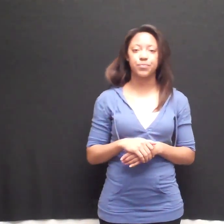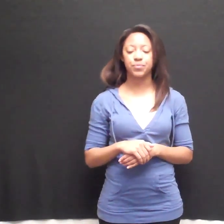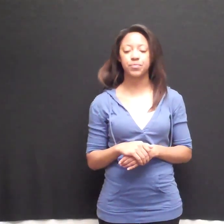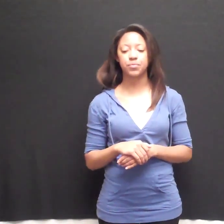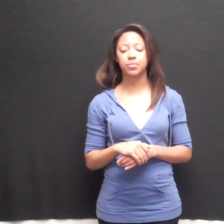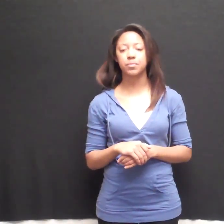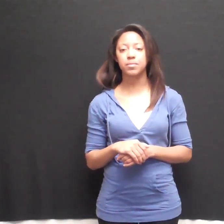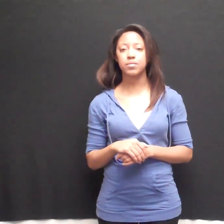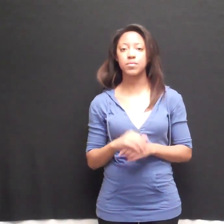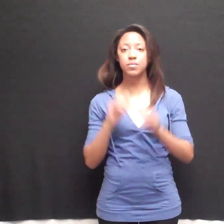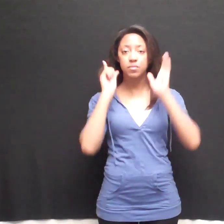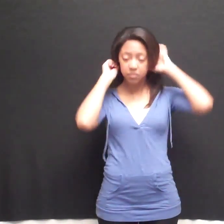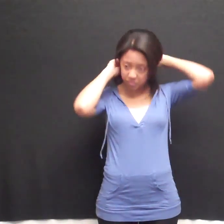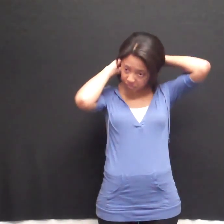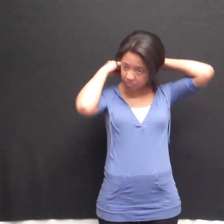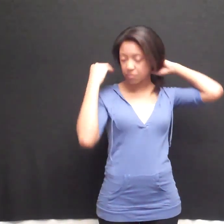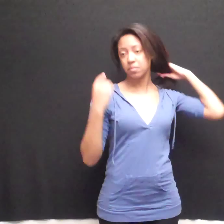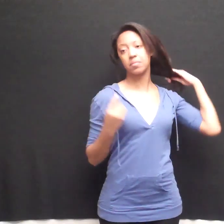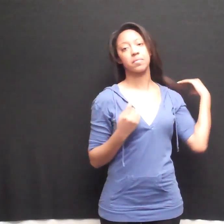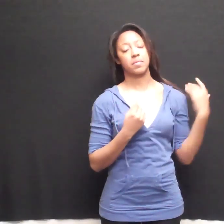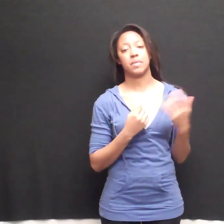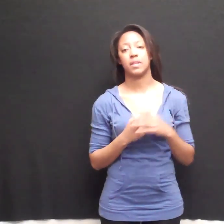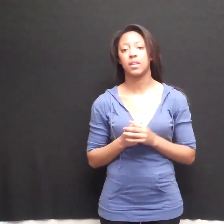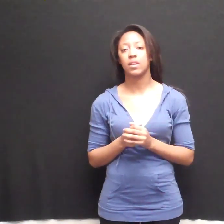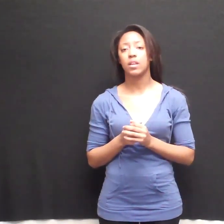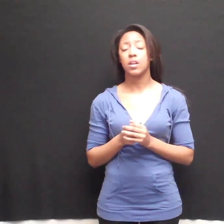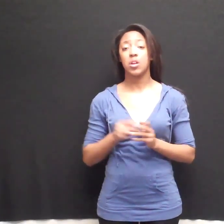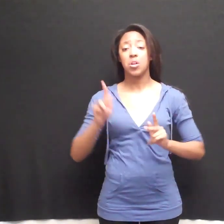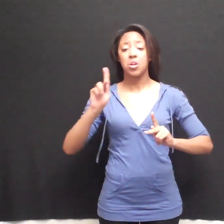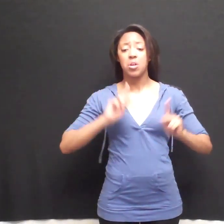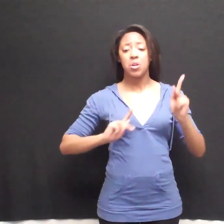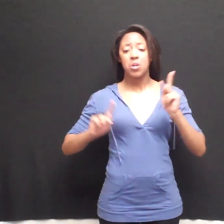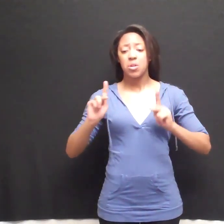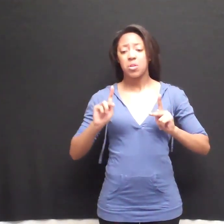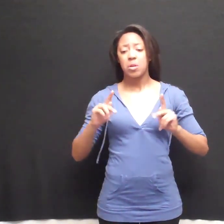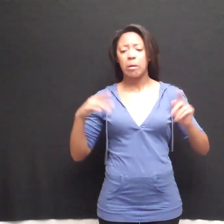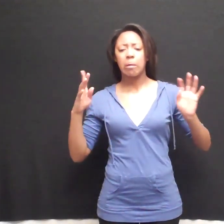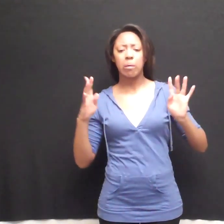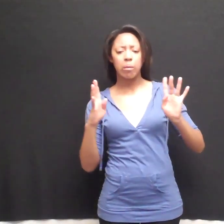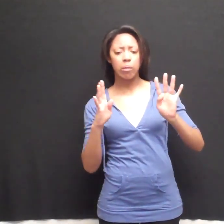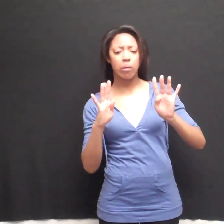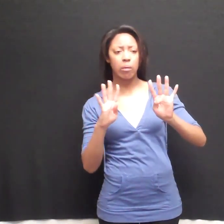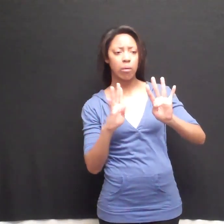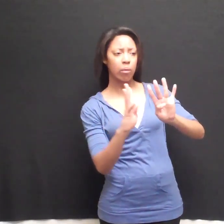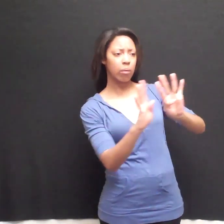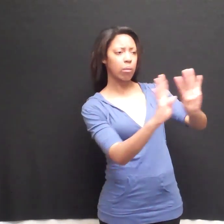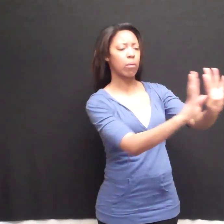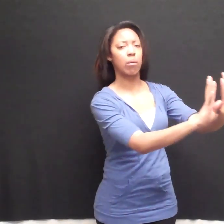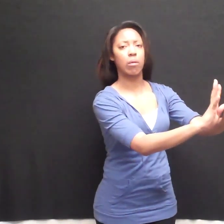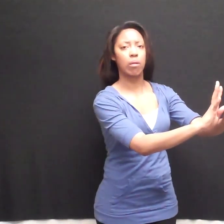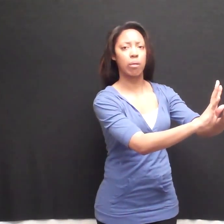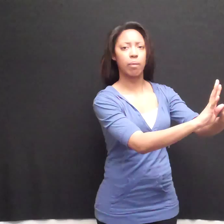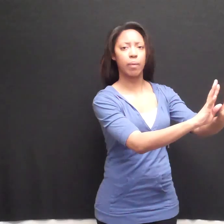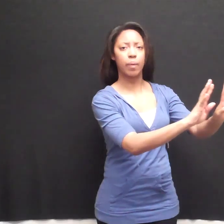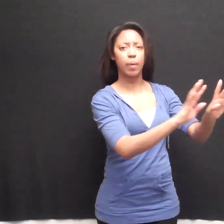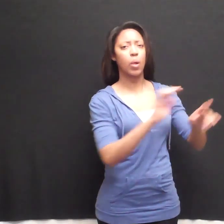As the throng disappeared into sweatshops and tenement apartments, several hundred workers veered off toward the Triangle Shirtwaist Factory in